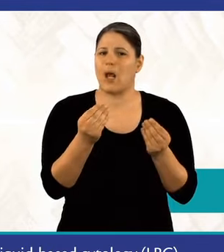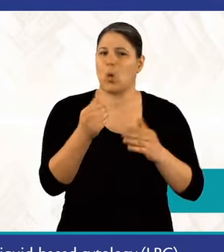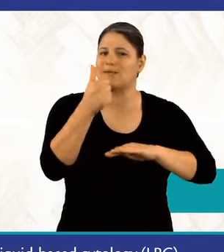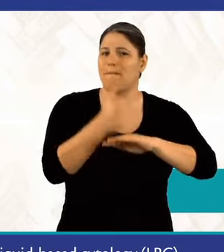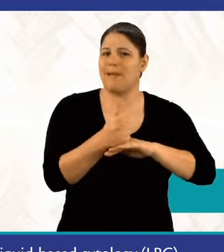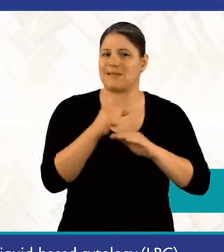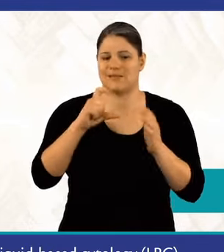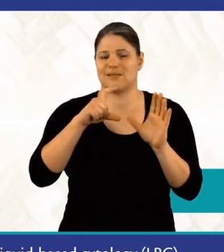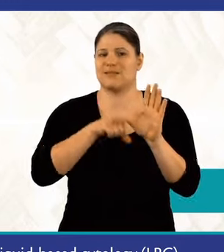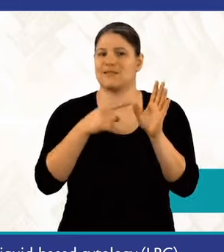Liquid-based cytology.